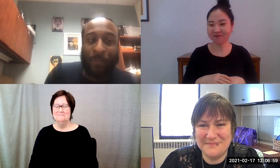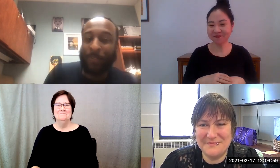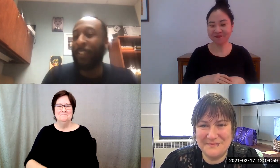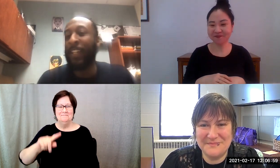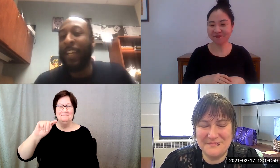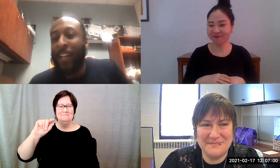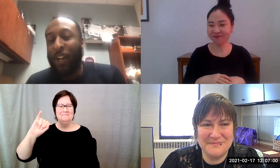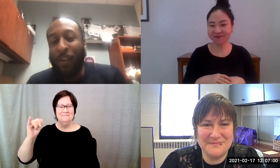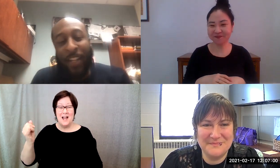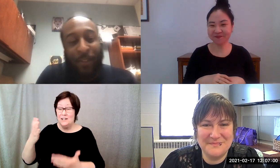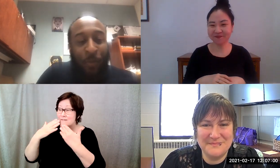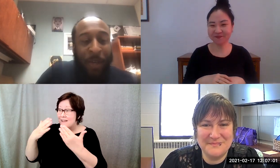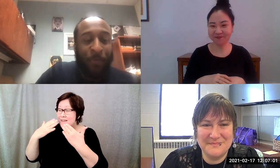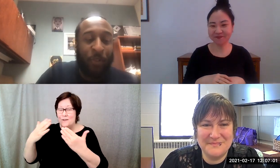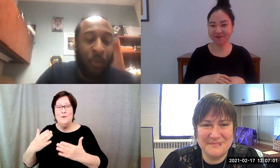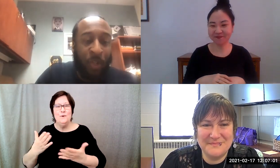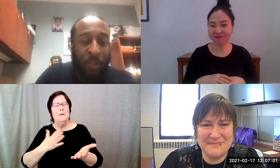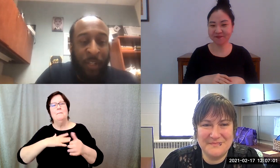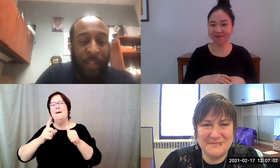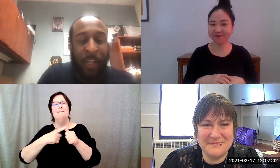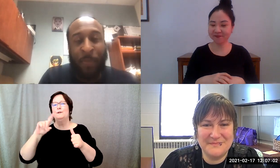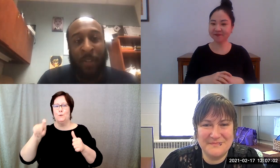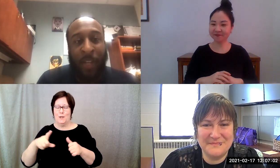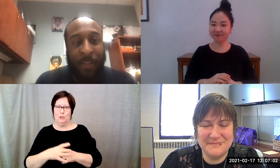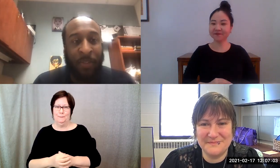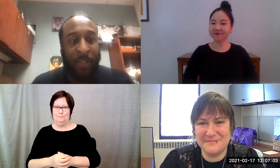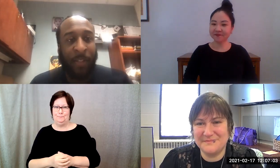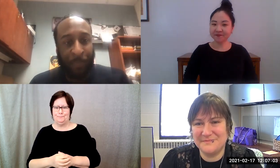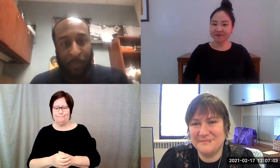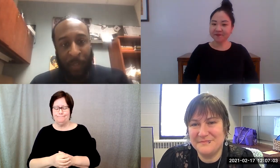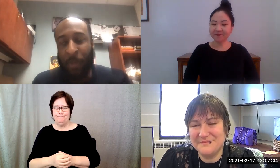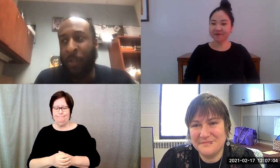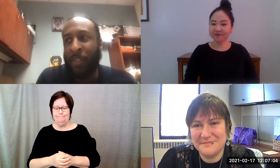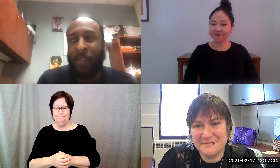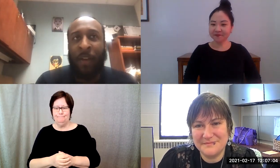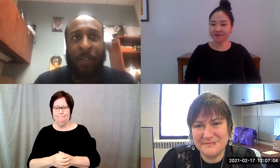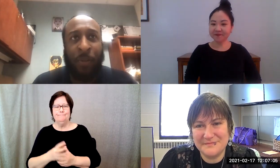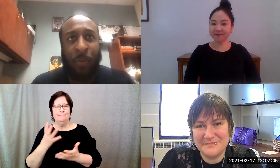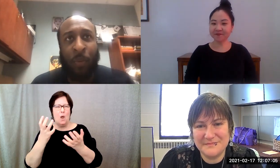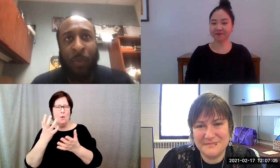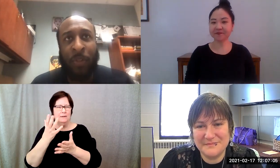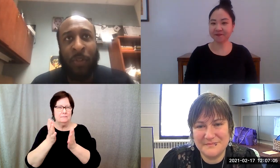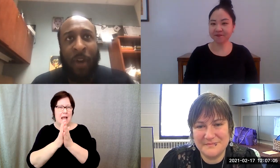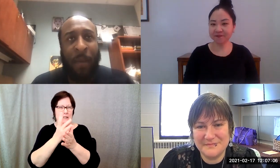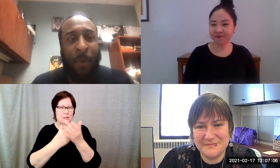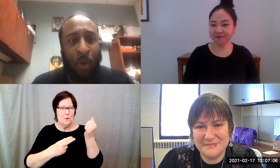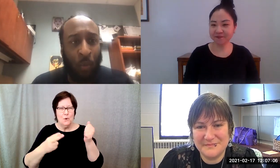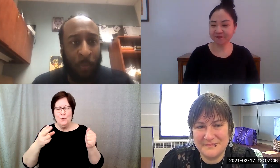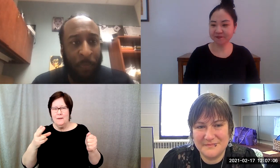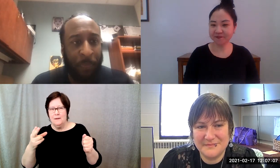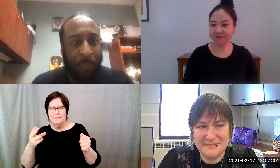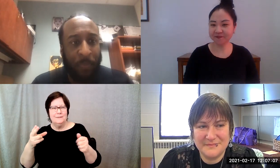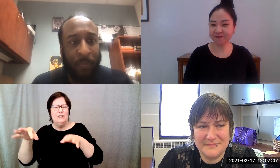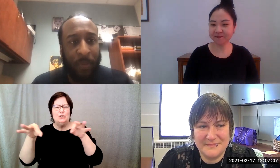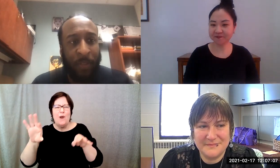Thank you. All right, so my first question is going to ask Camille and Sarah to describe